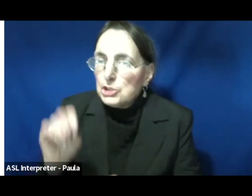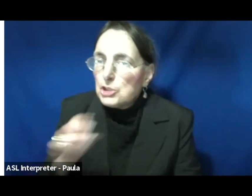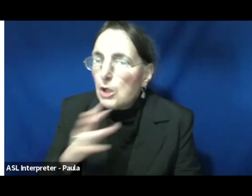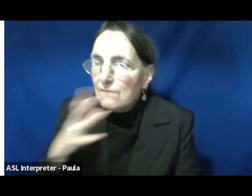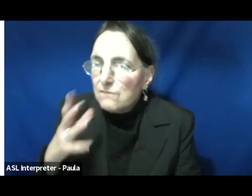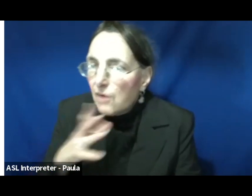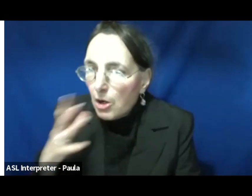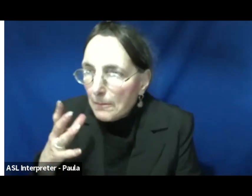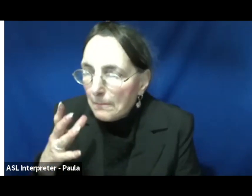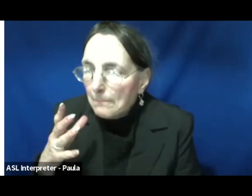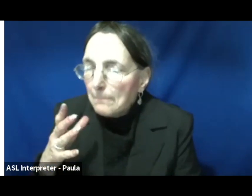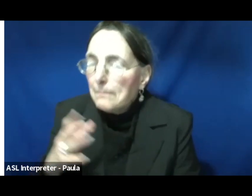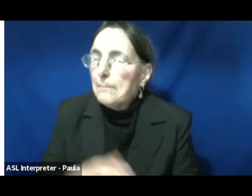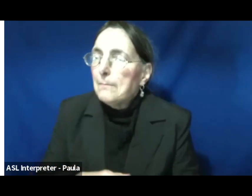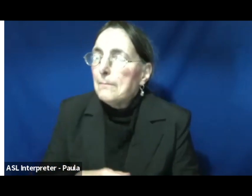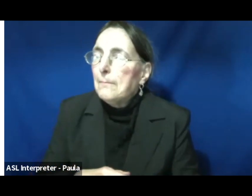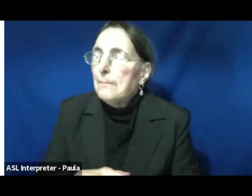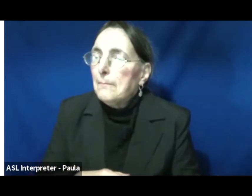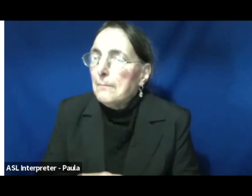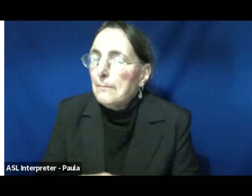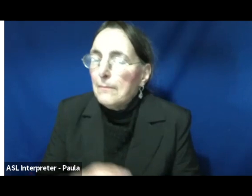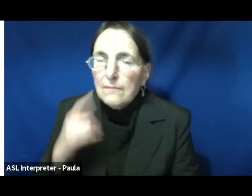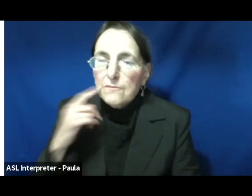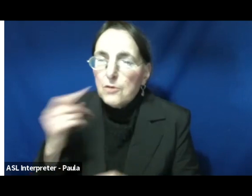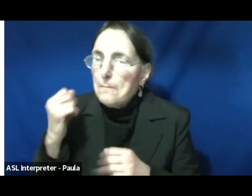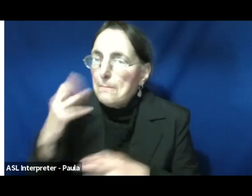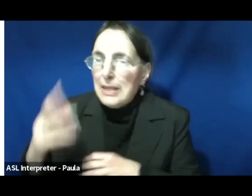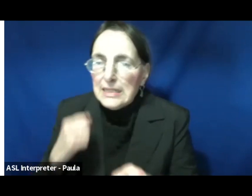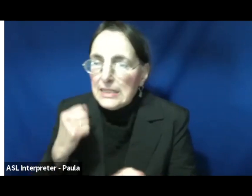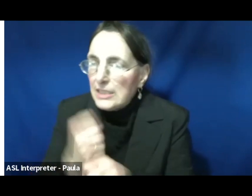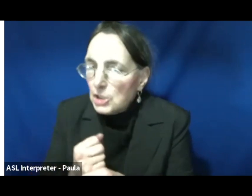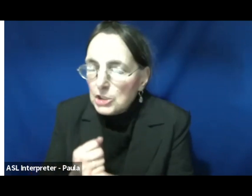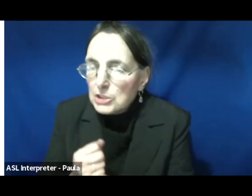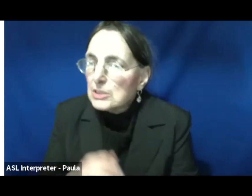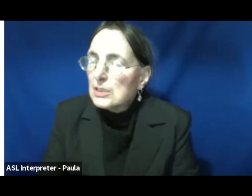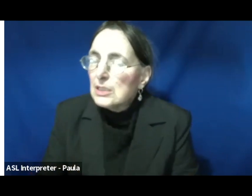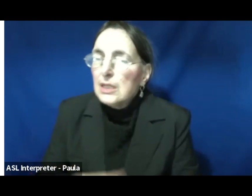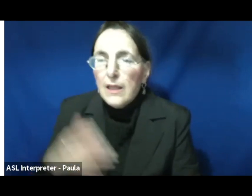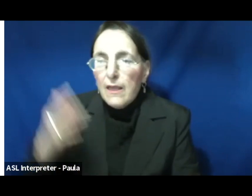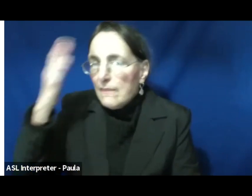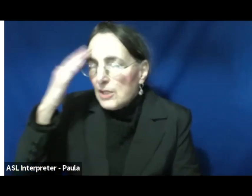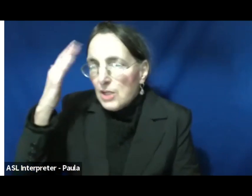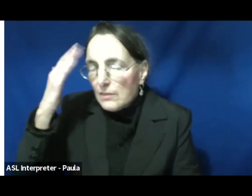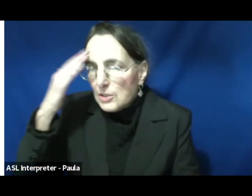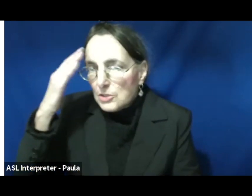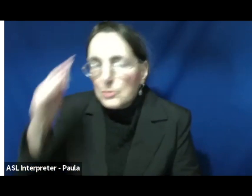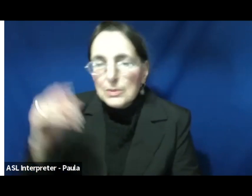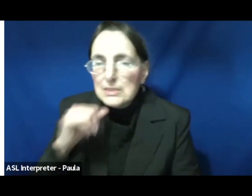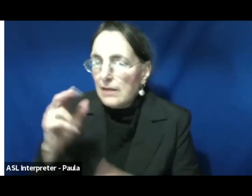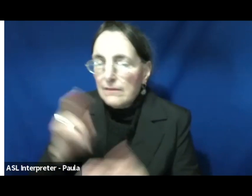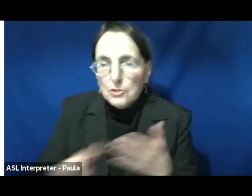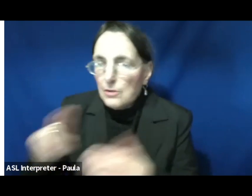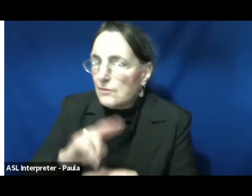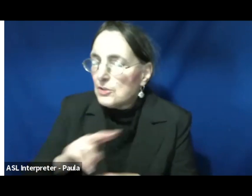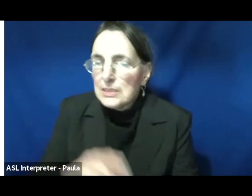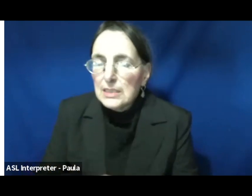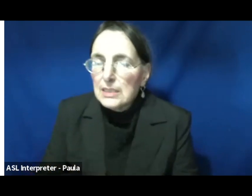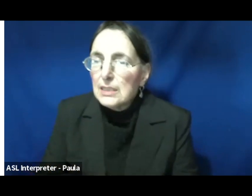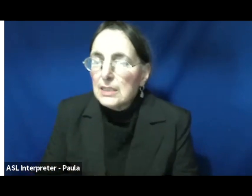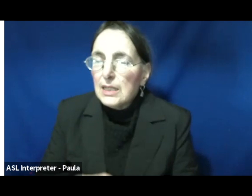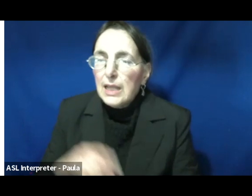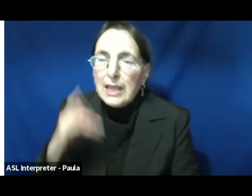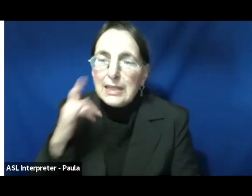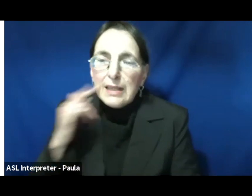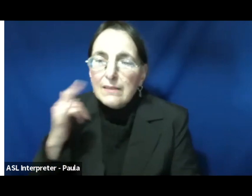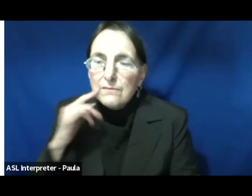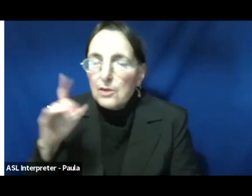growing hemp was absent. For over 80 years, nobody was growing it. The knowledge was not at the University of California, Davis. I know that for sure. They